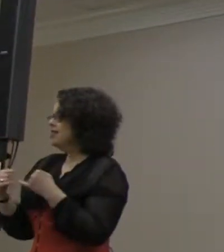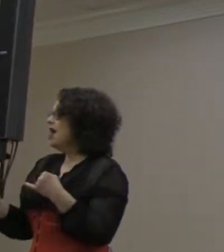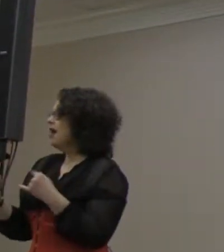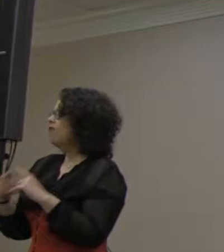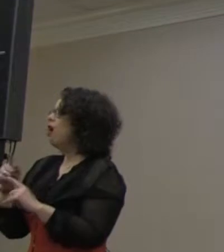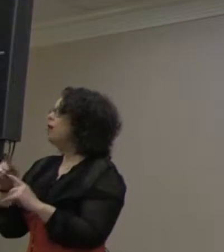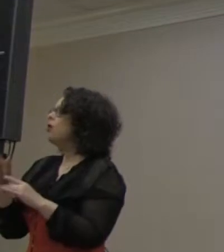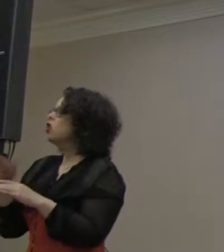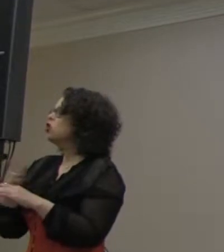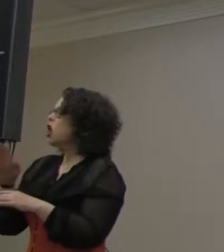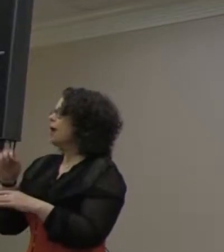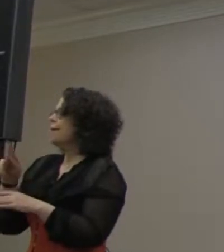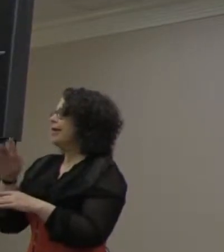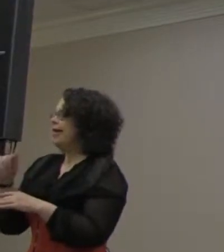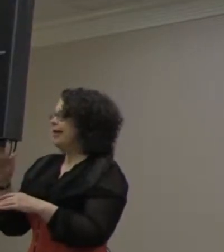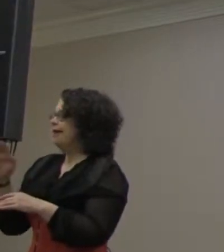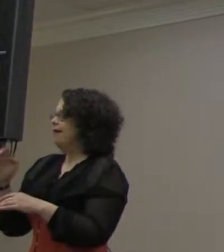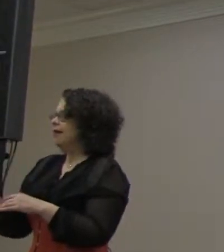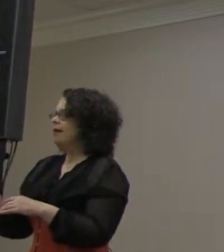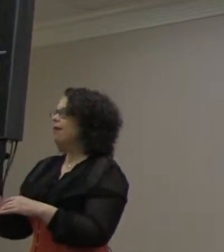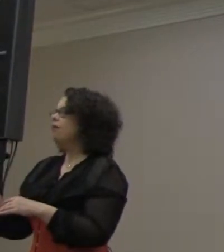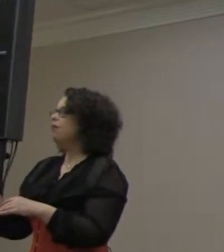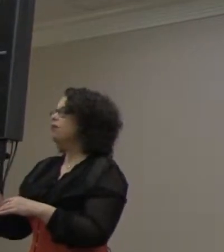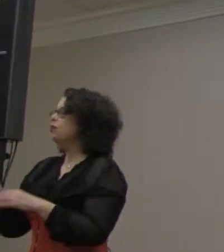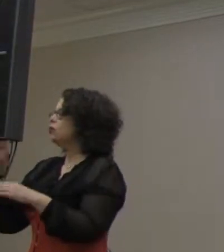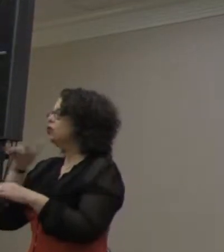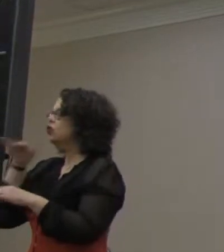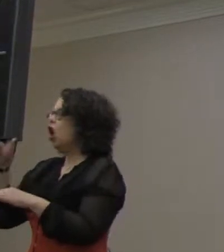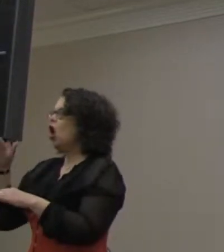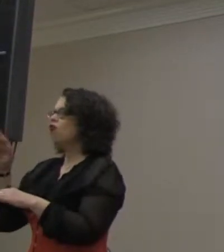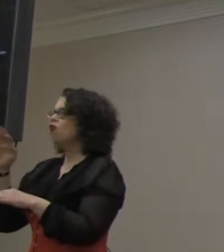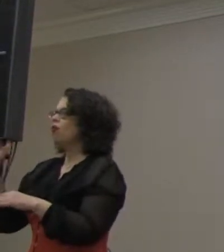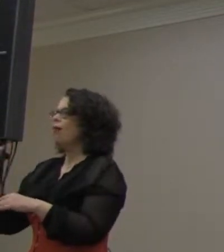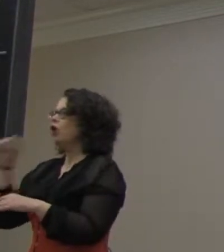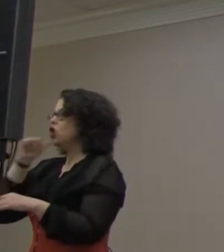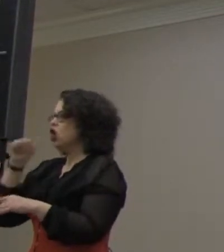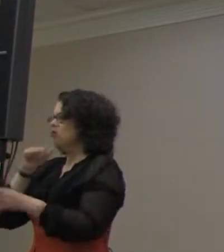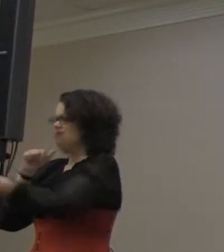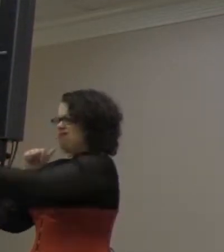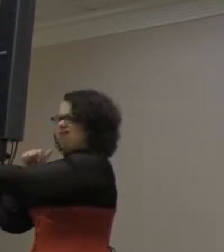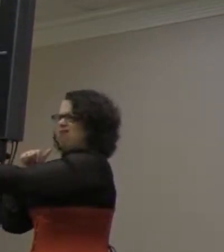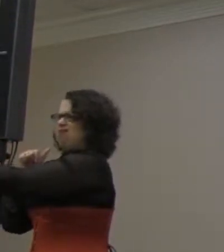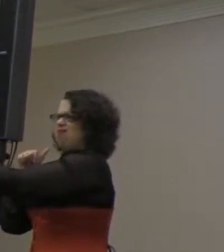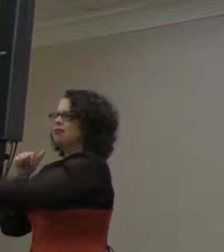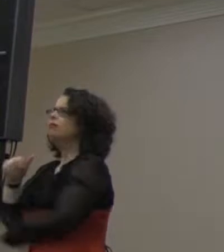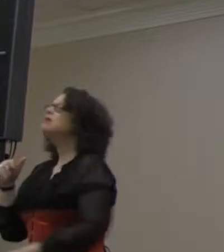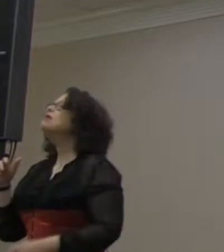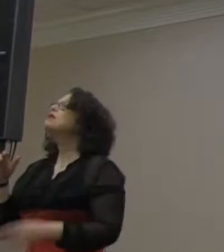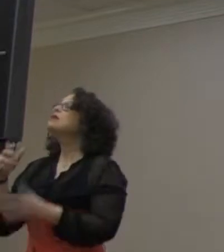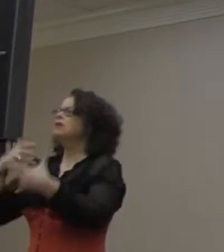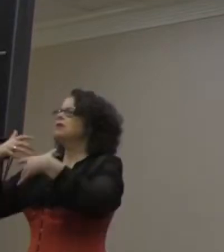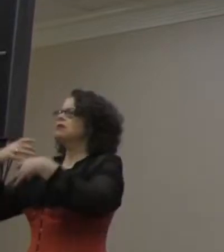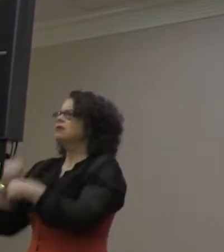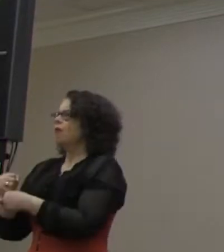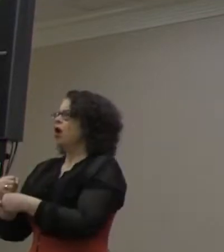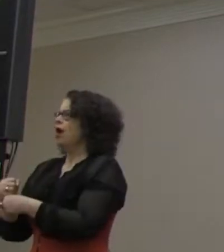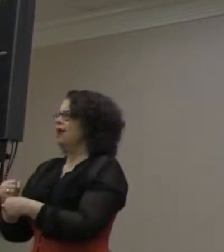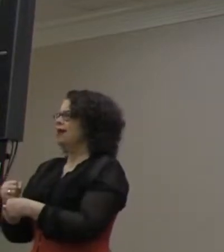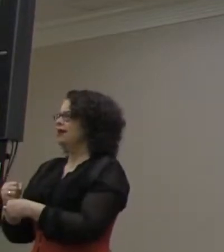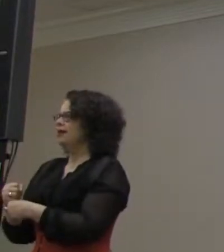Kill's 1993 song Rebel Girl perfectly summarizes the latent and actual